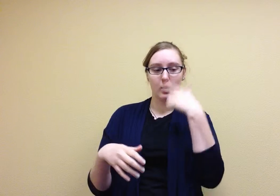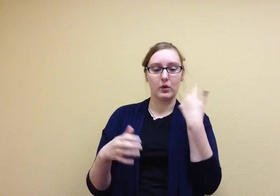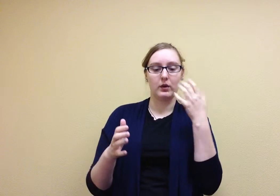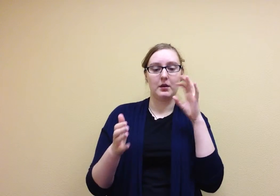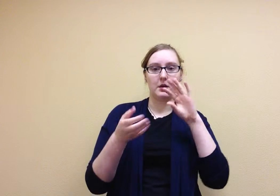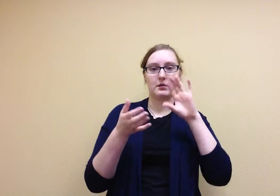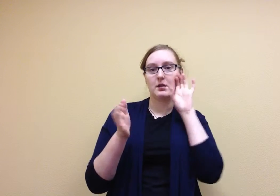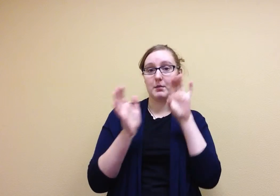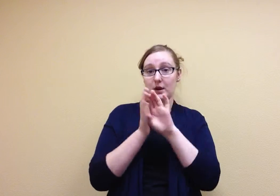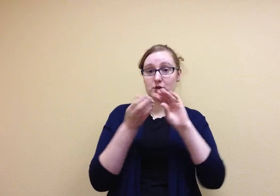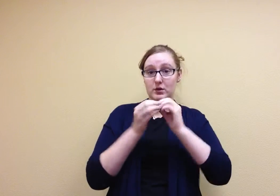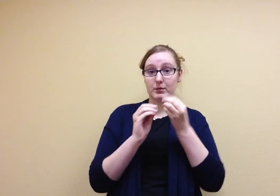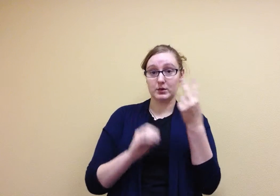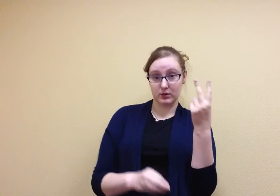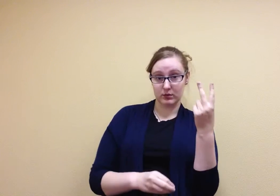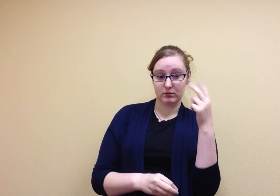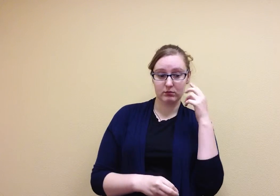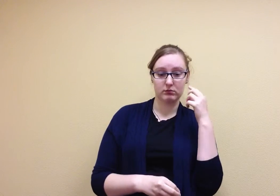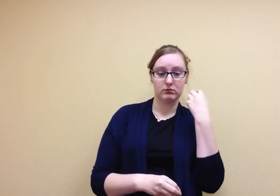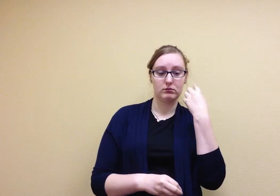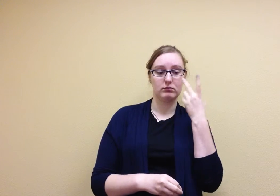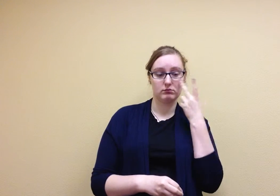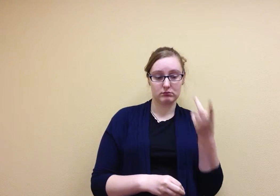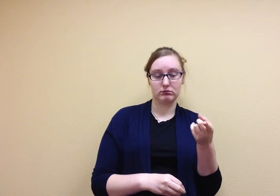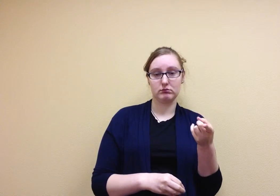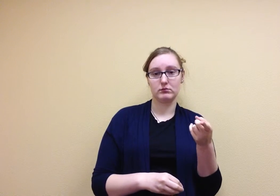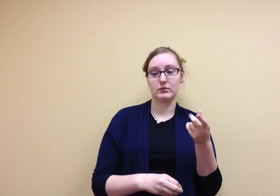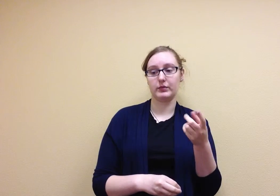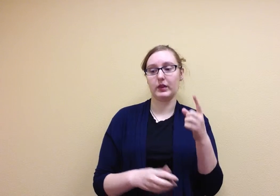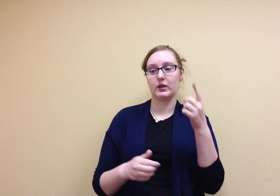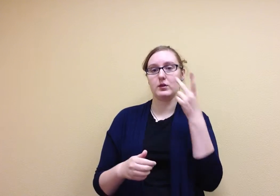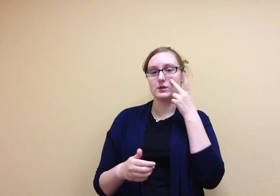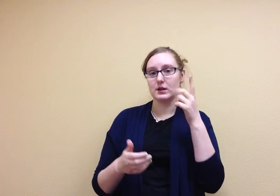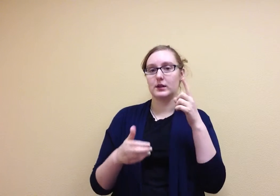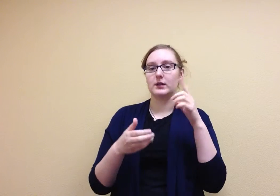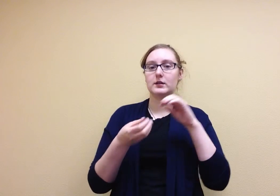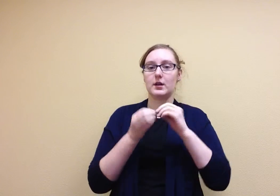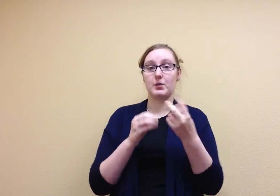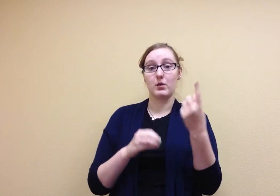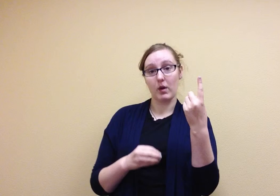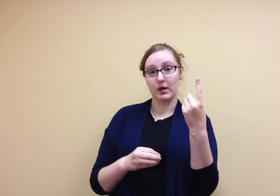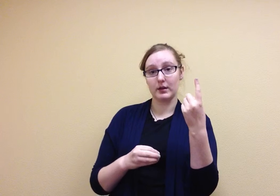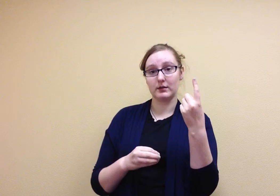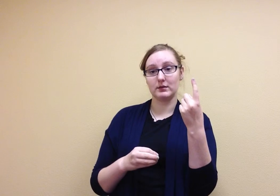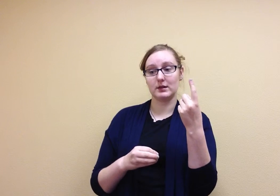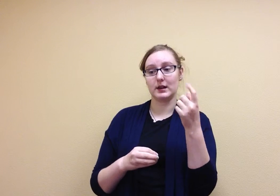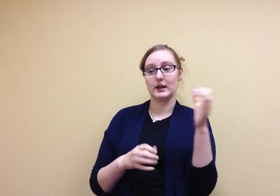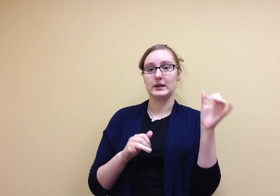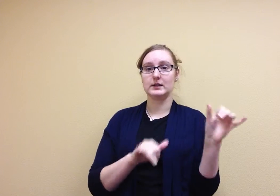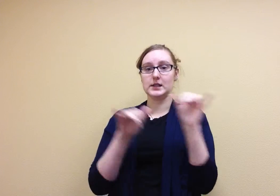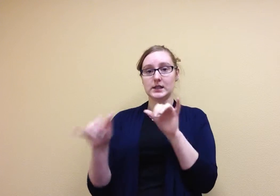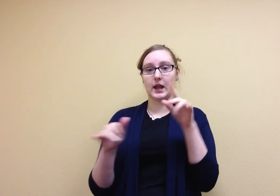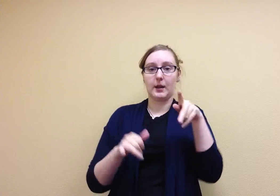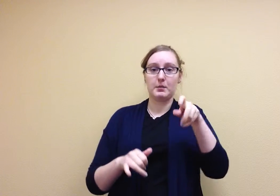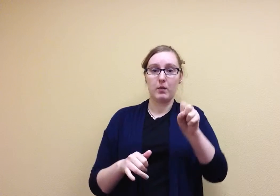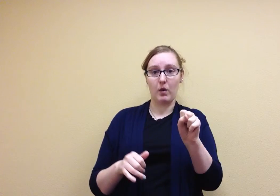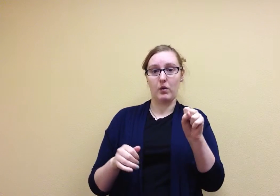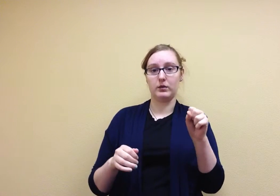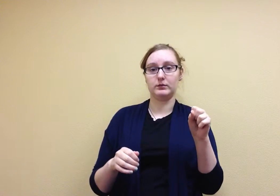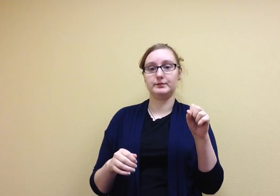In your book. The first one is like poles. Put your finger on that picture. Like